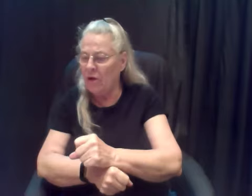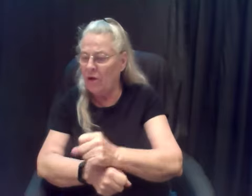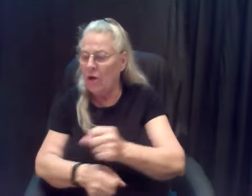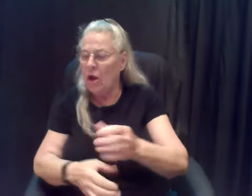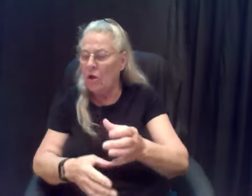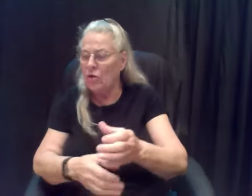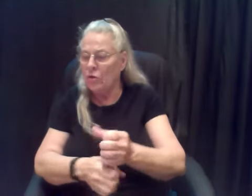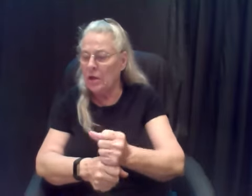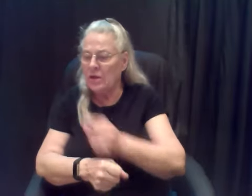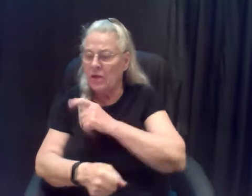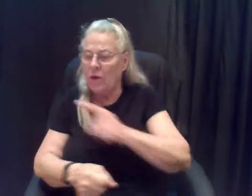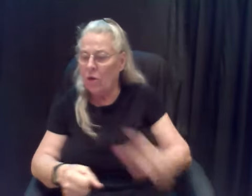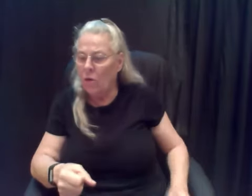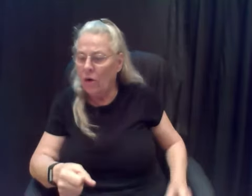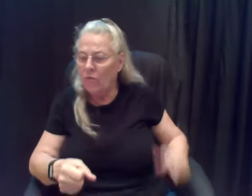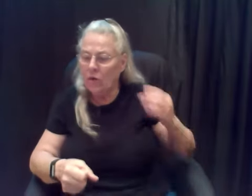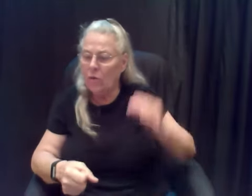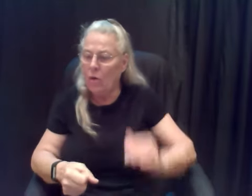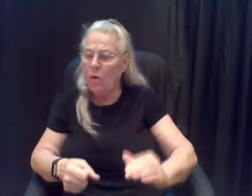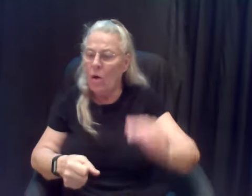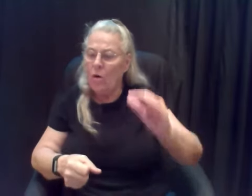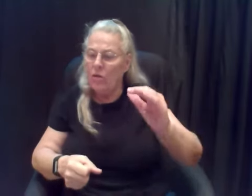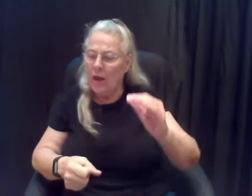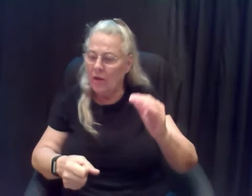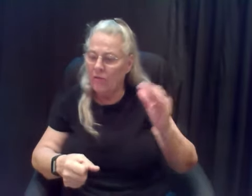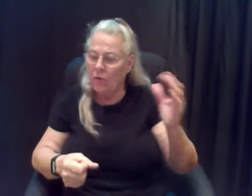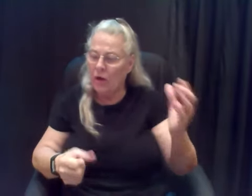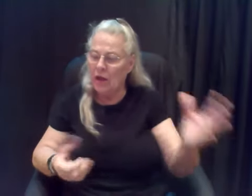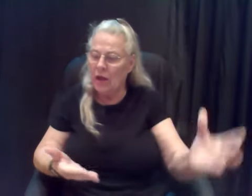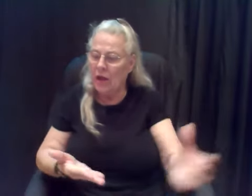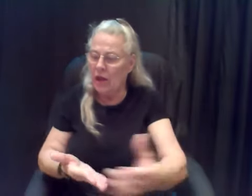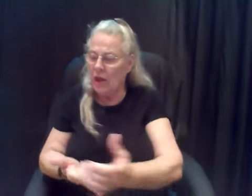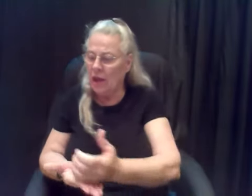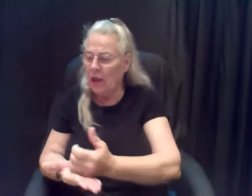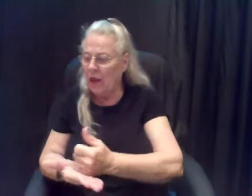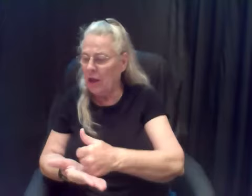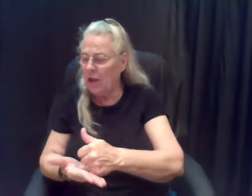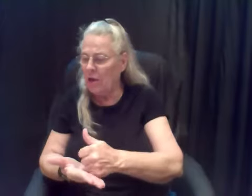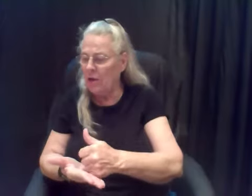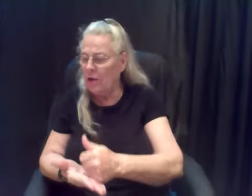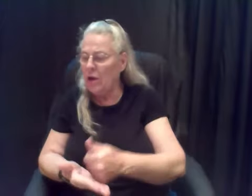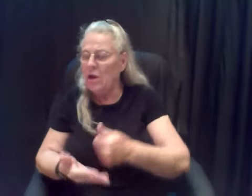endeavor, trusting the Lord for growth and for yield,